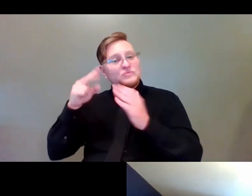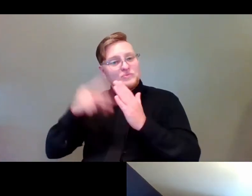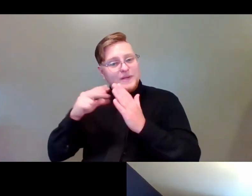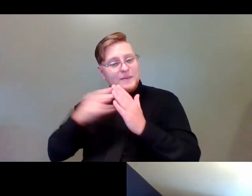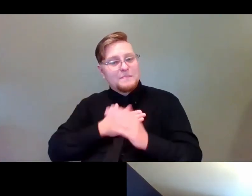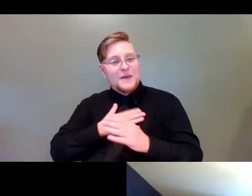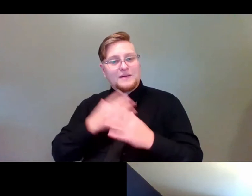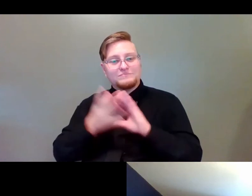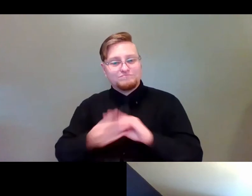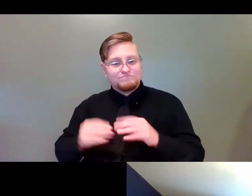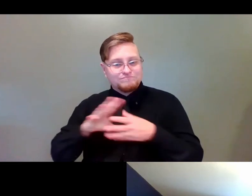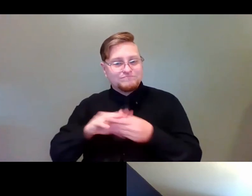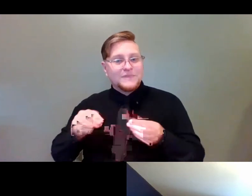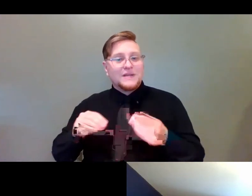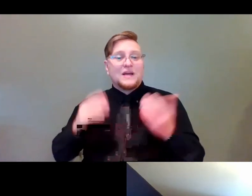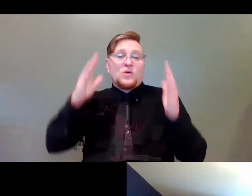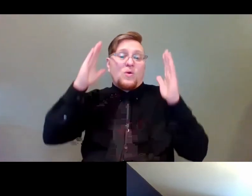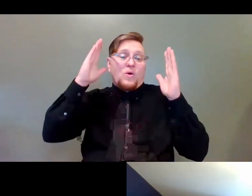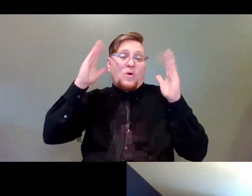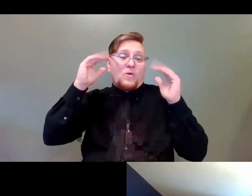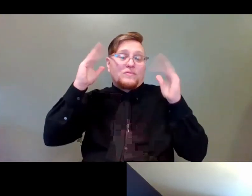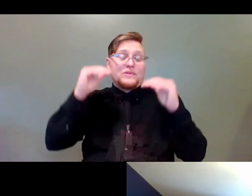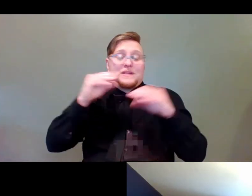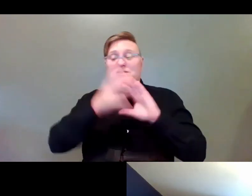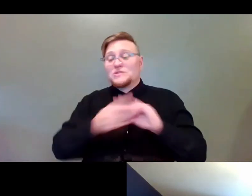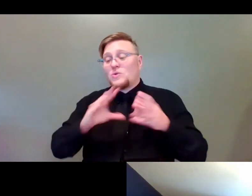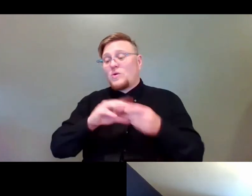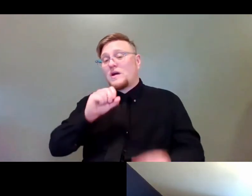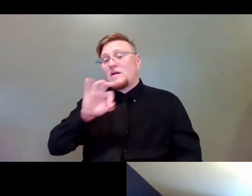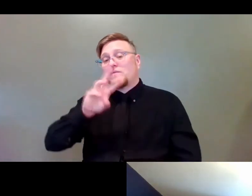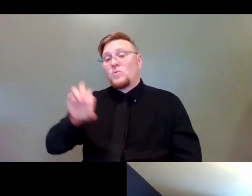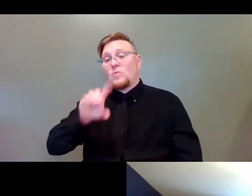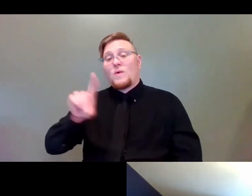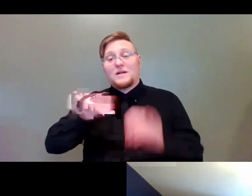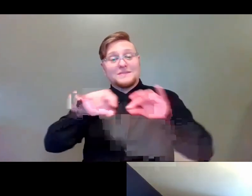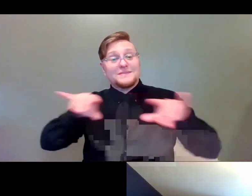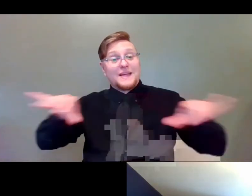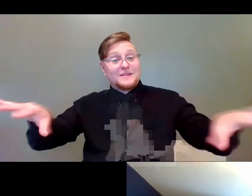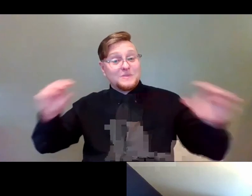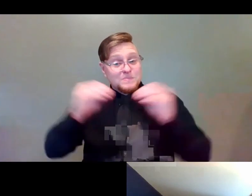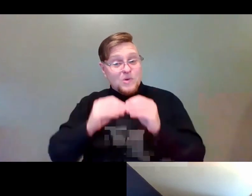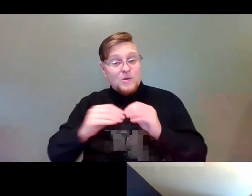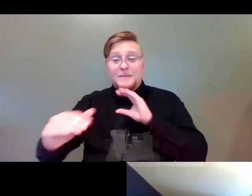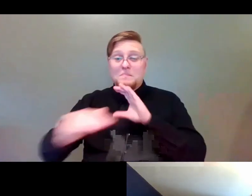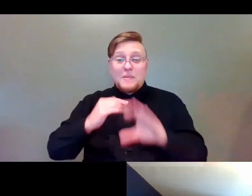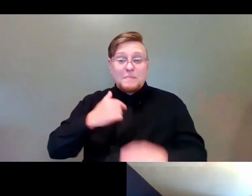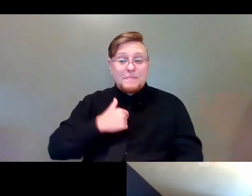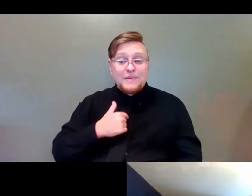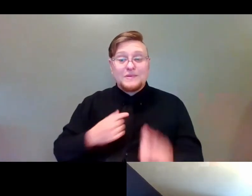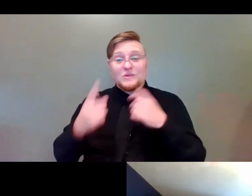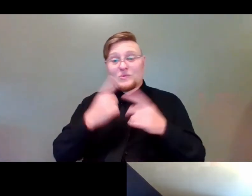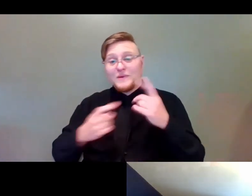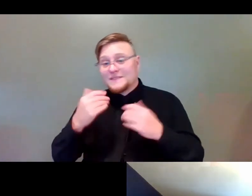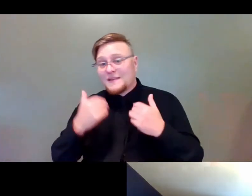hope you will let people know more about the story of Wild. And please, you know, email me if you have any other